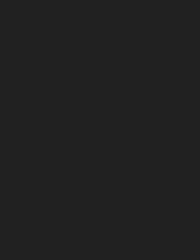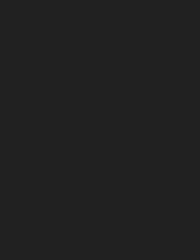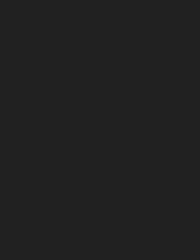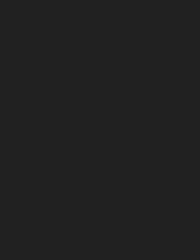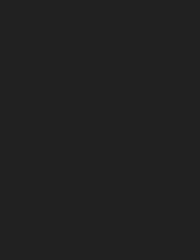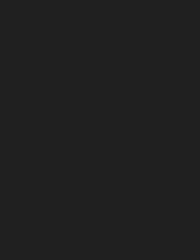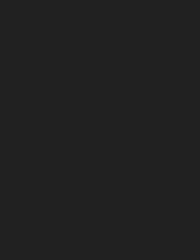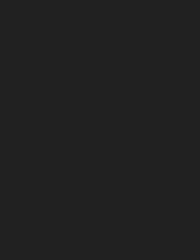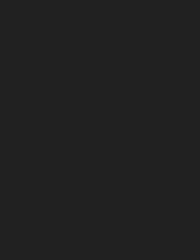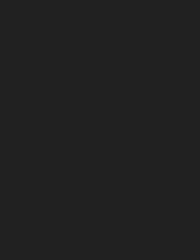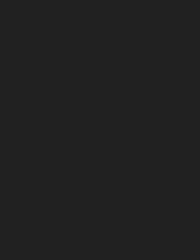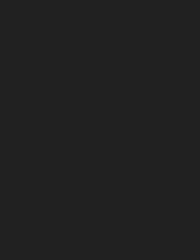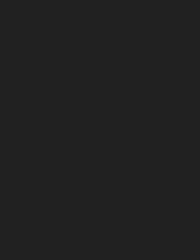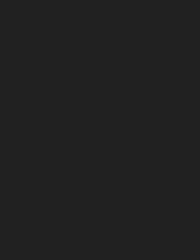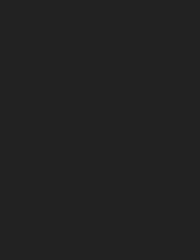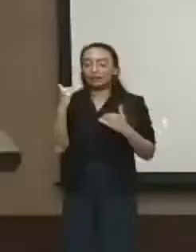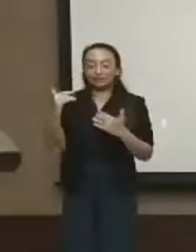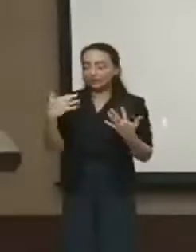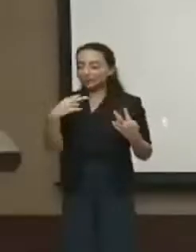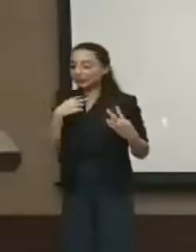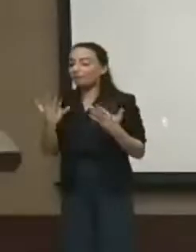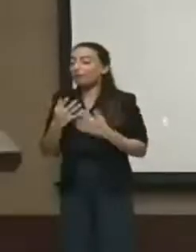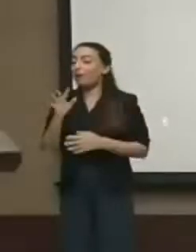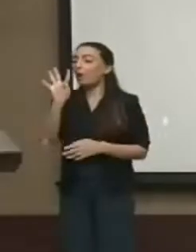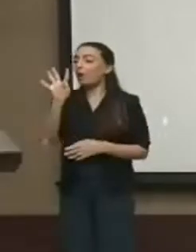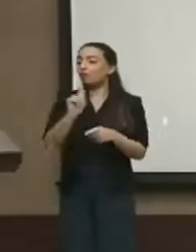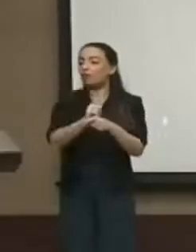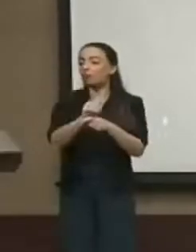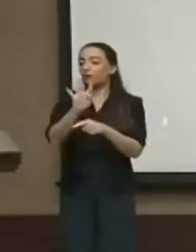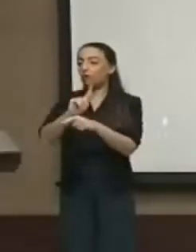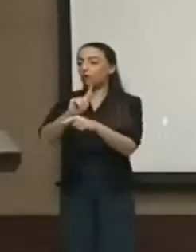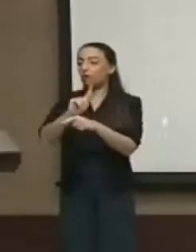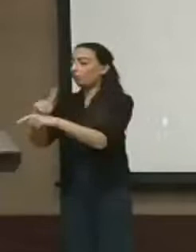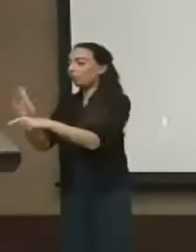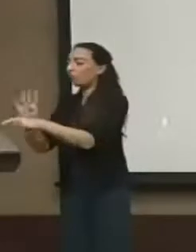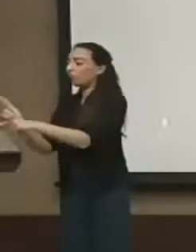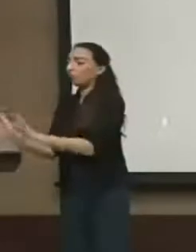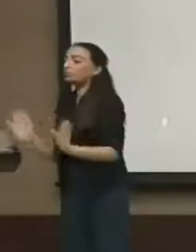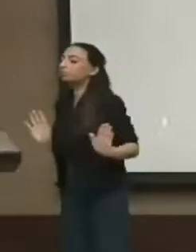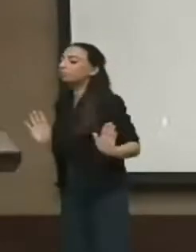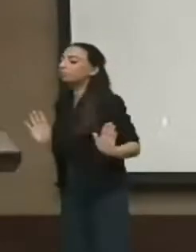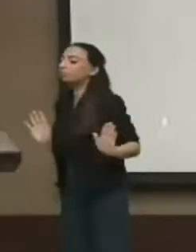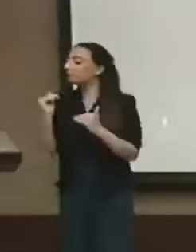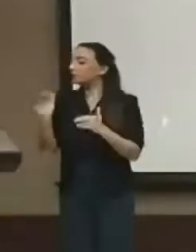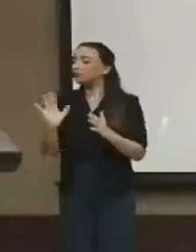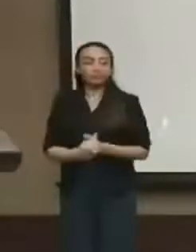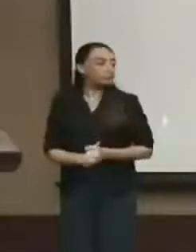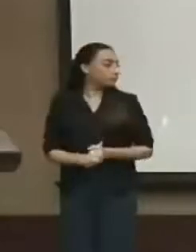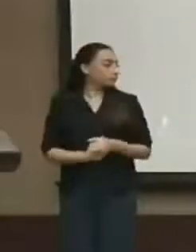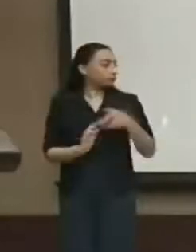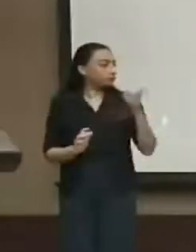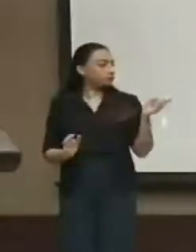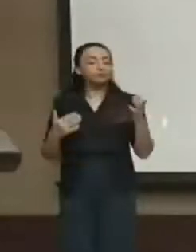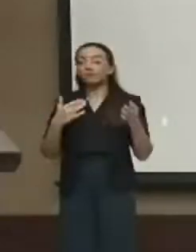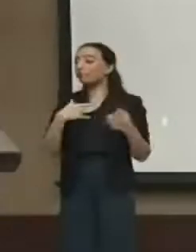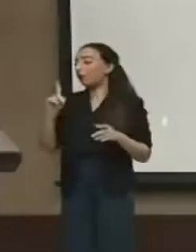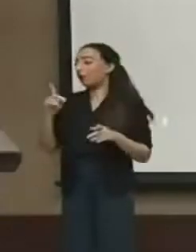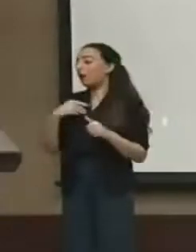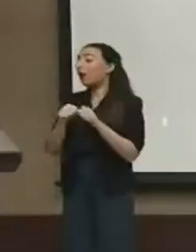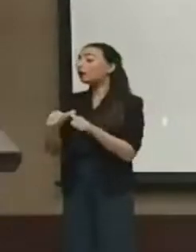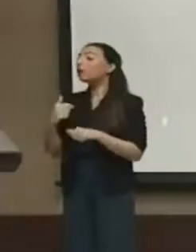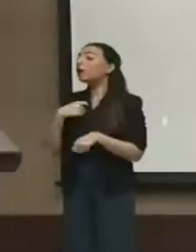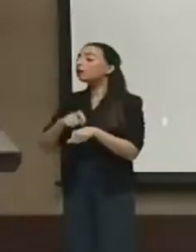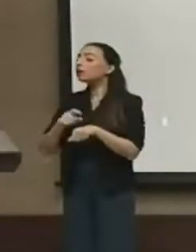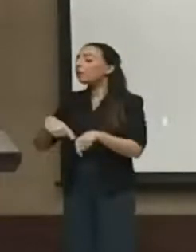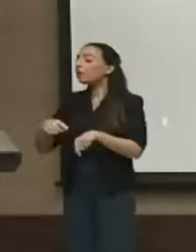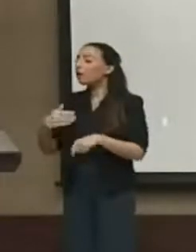us. So maybe 4 minutes. Yeah. So the answer depends on how much time I have. So